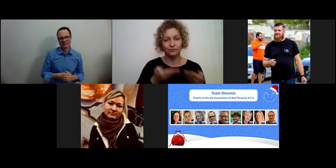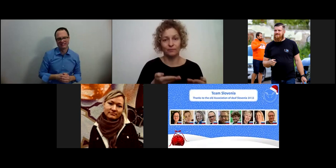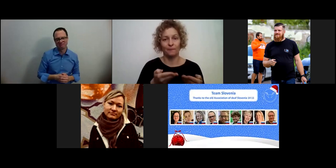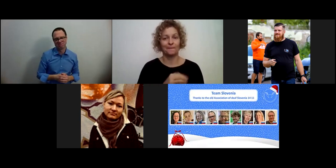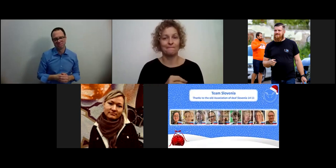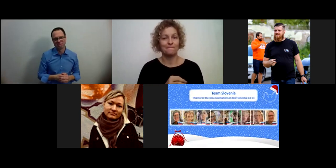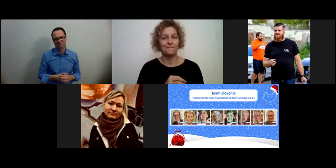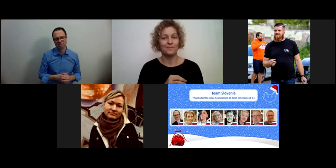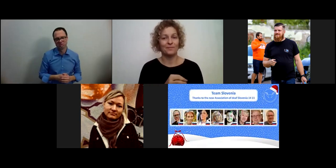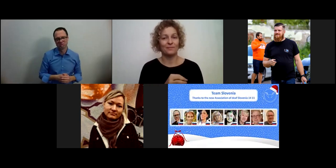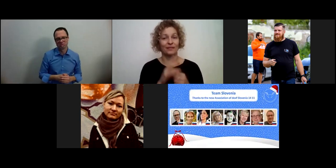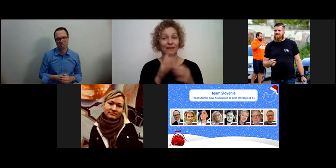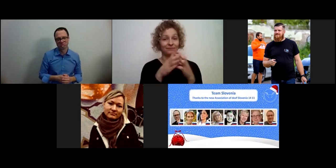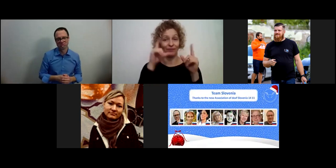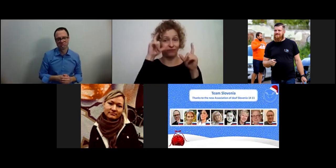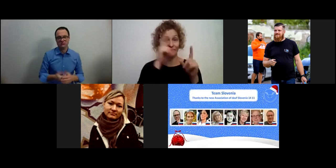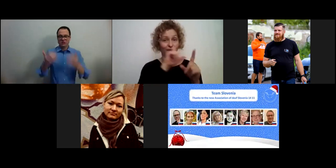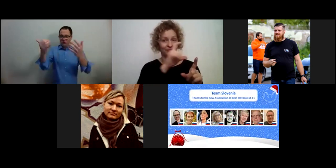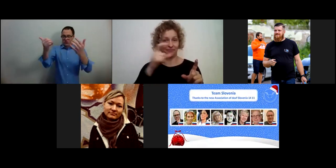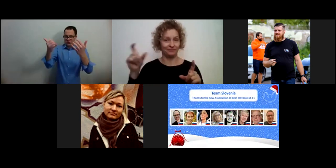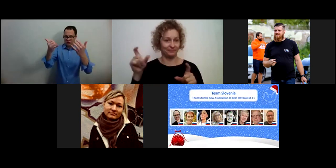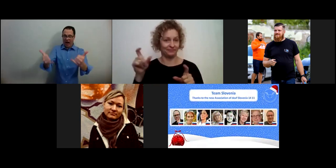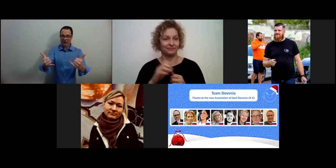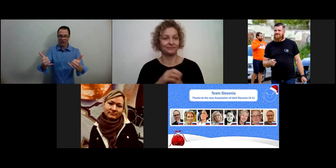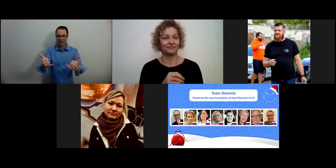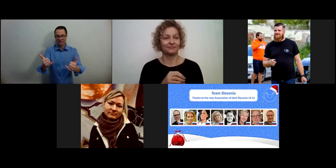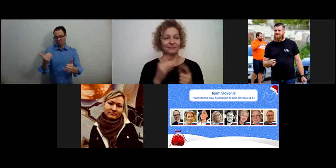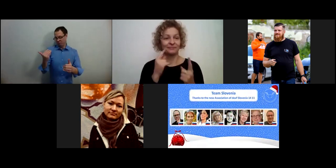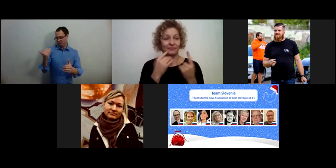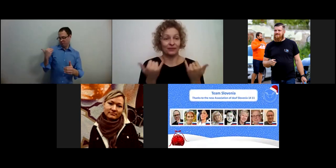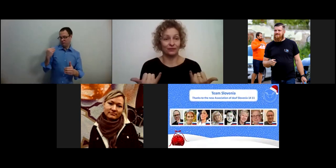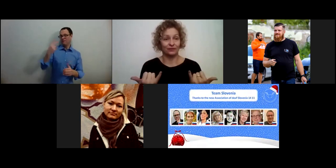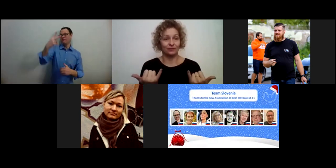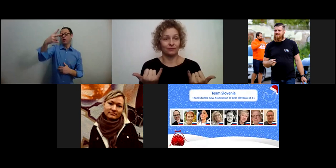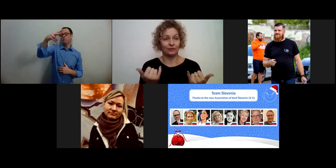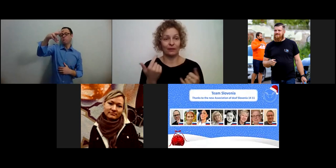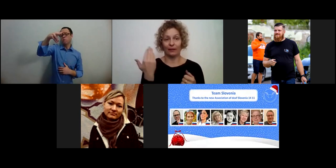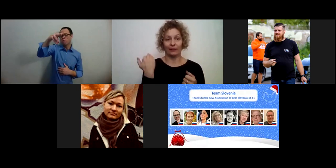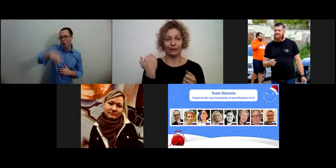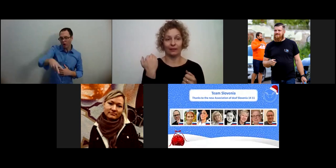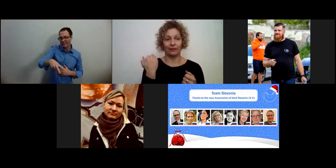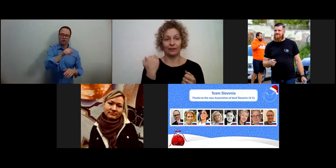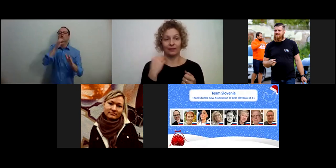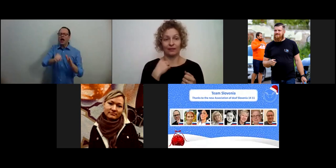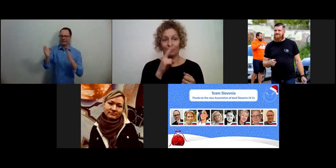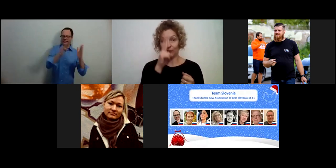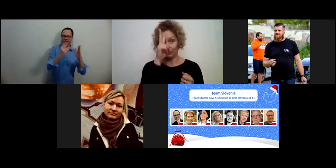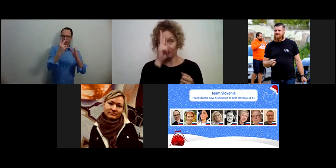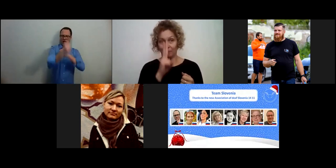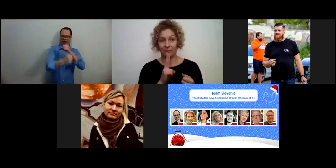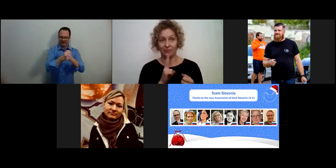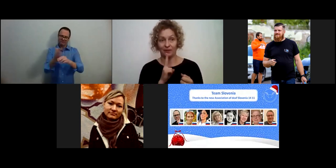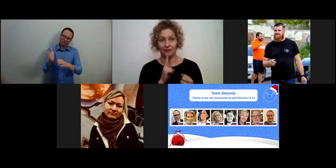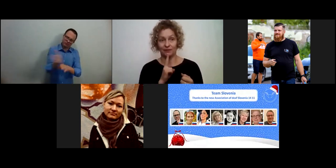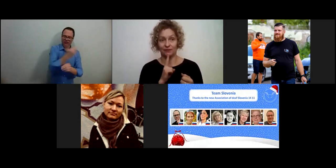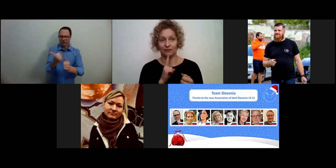has been supporting me for the past 2 years. I want to thank all of you for your support. Now, the